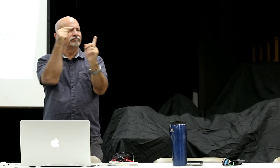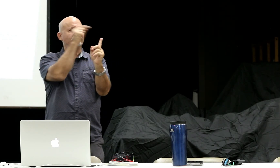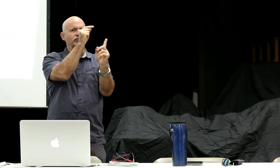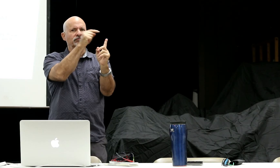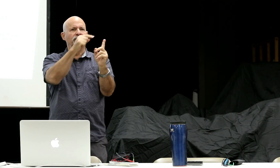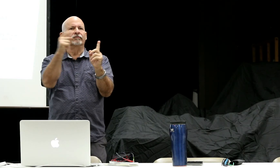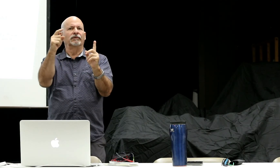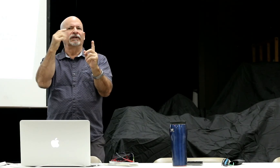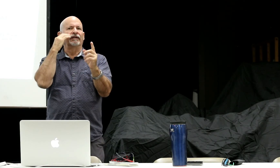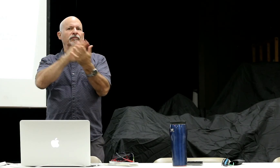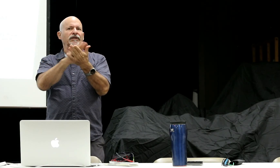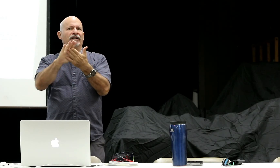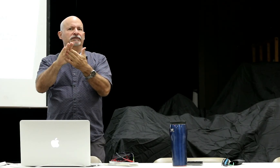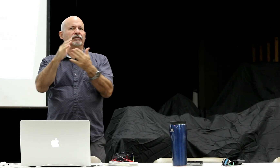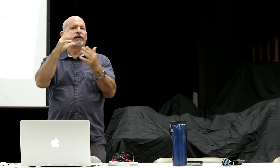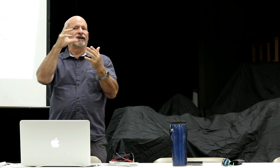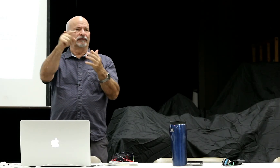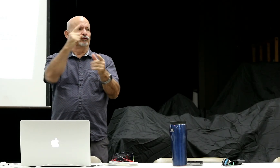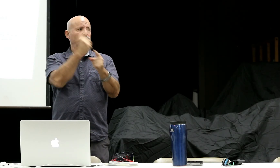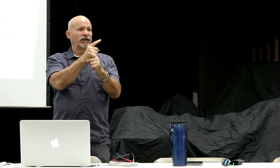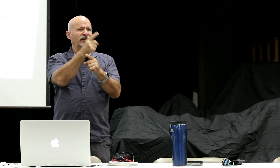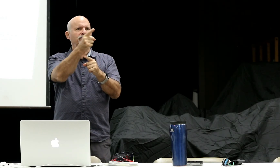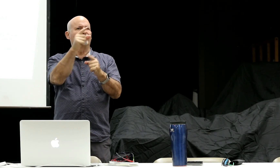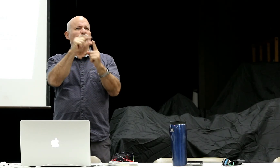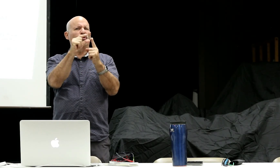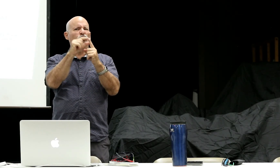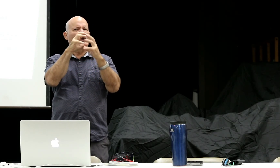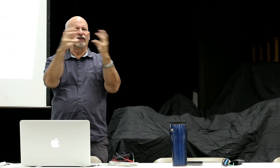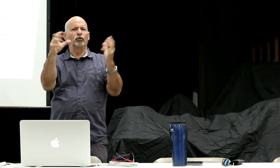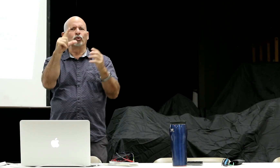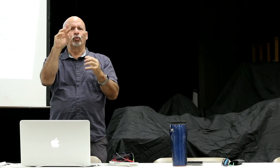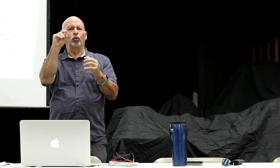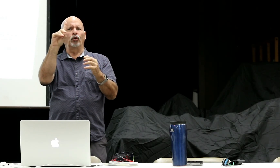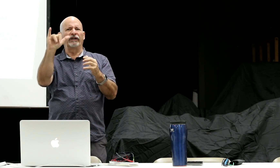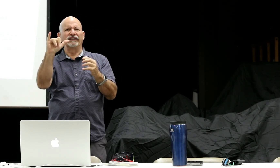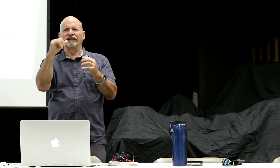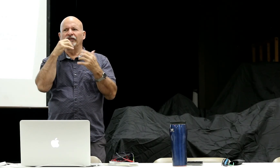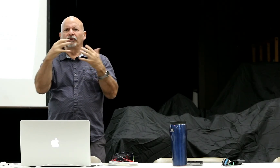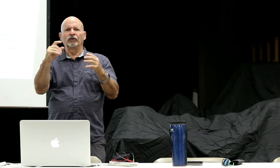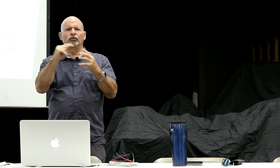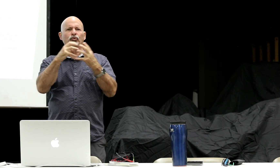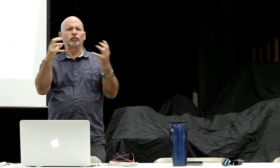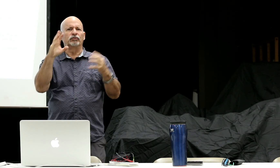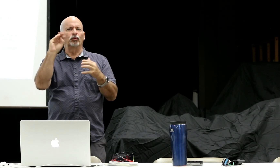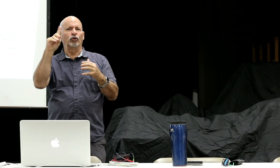Are you guys tired of me yet? Just kidding. So my last comment. I suggest